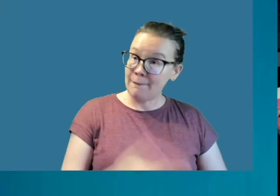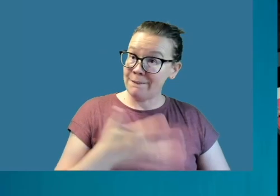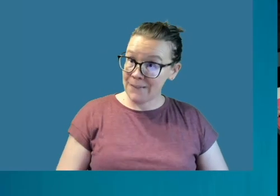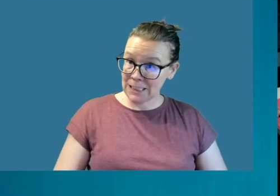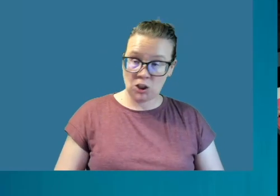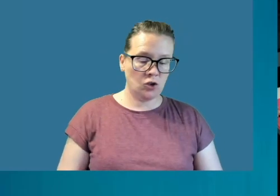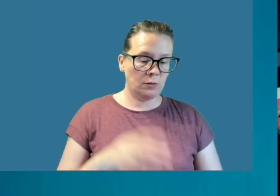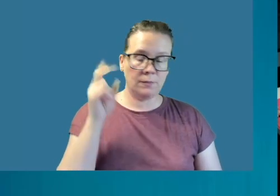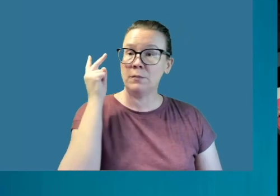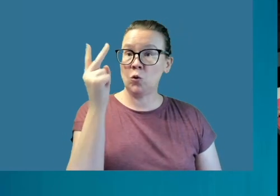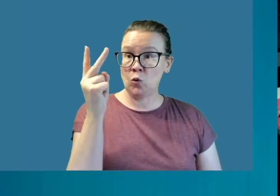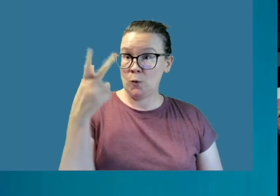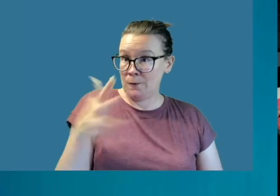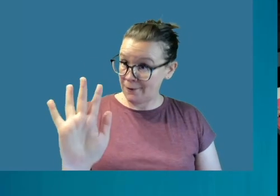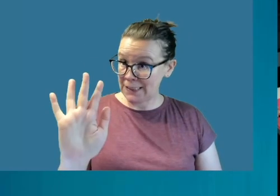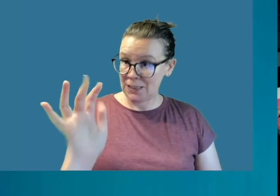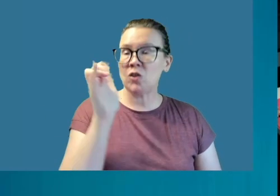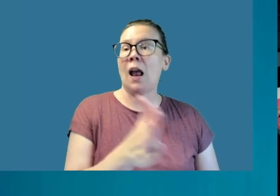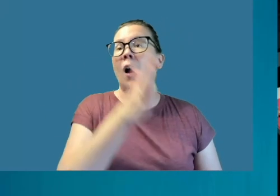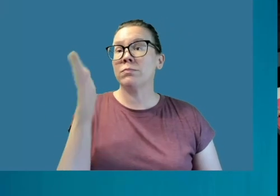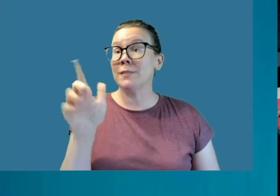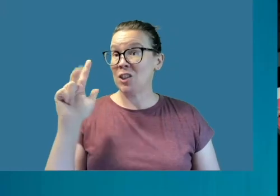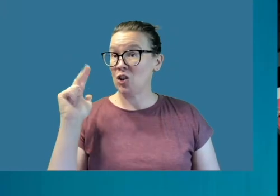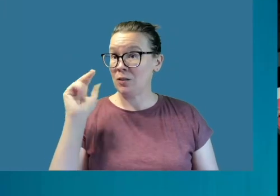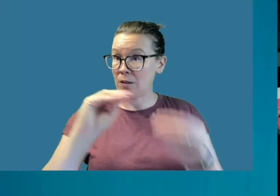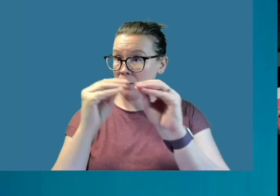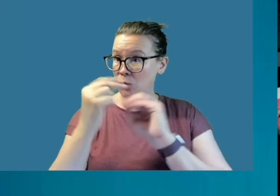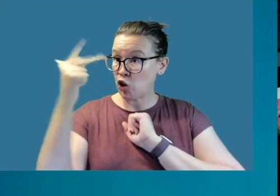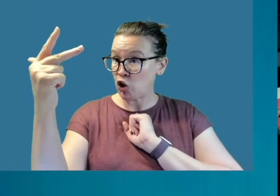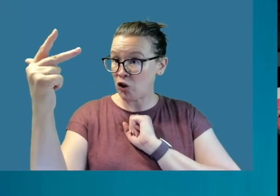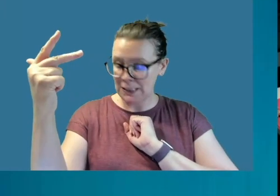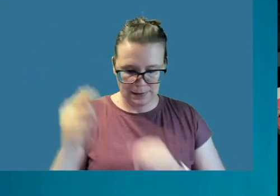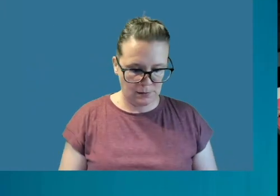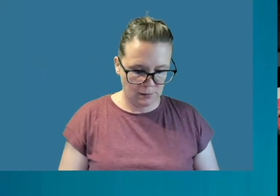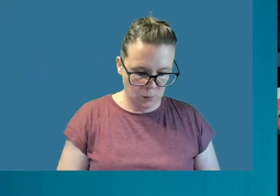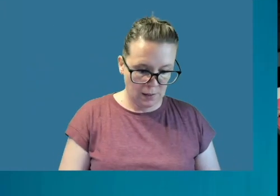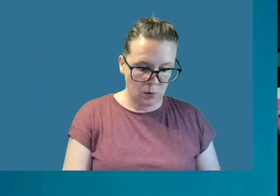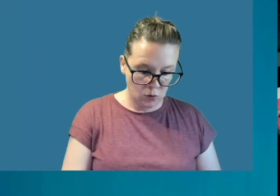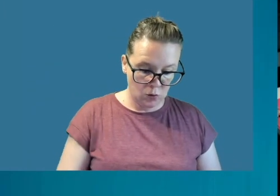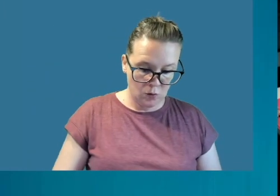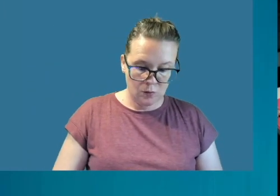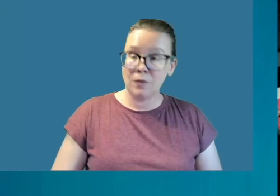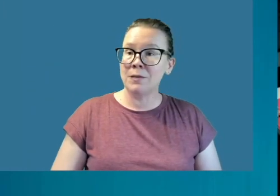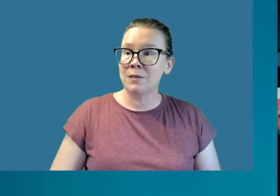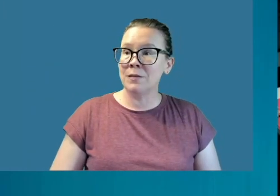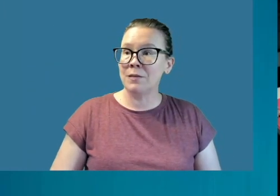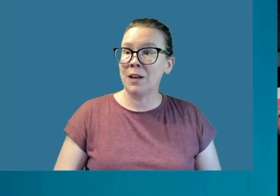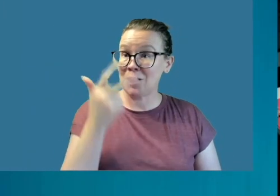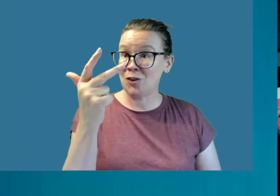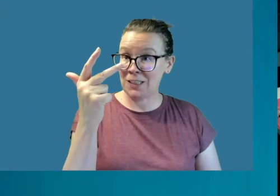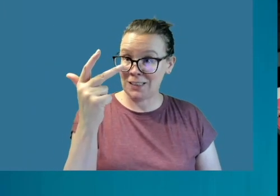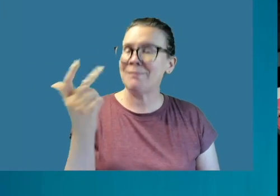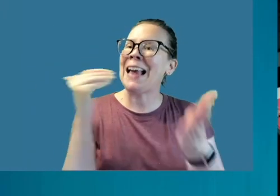Piece number 1 is attached and we sewed the seam onto piece number 2. And now we're going to work on number 3.